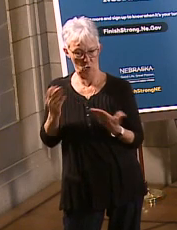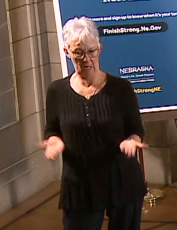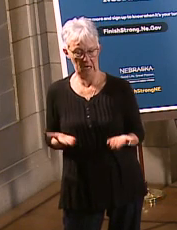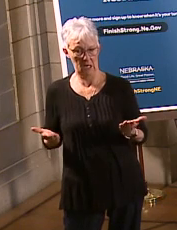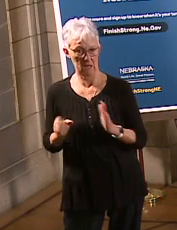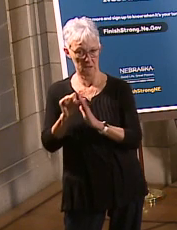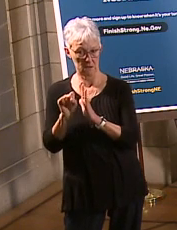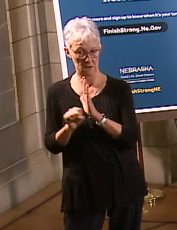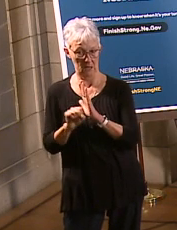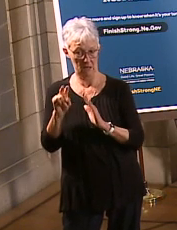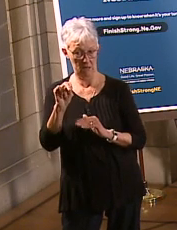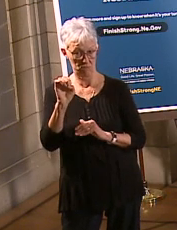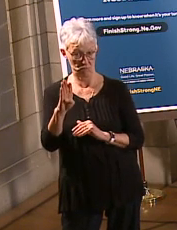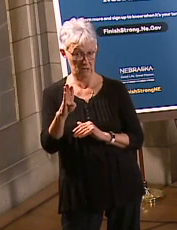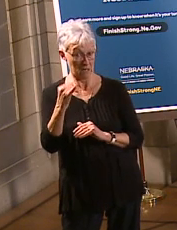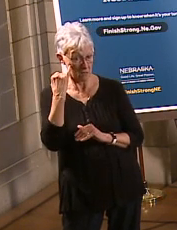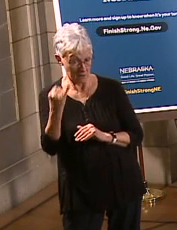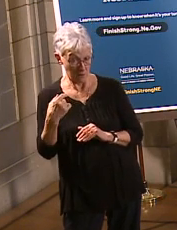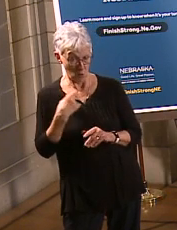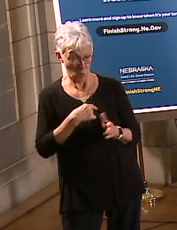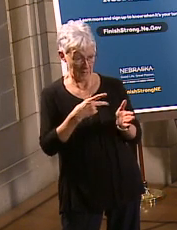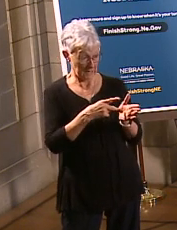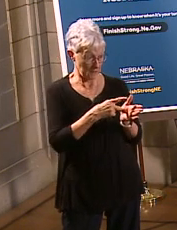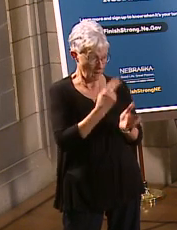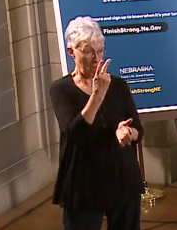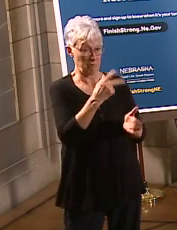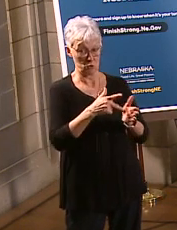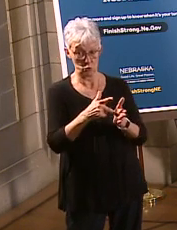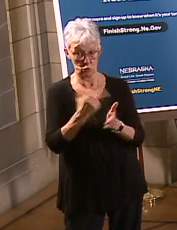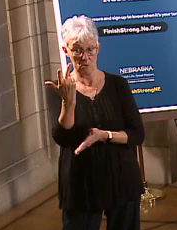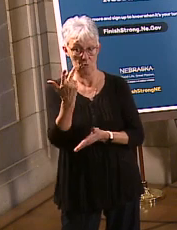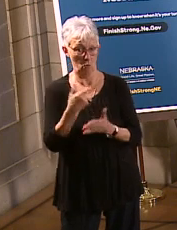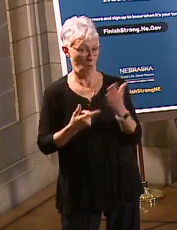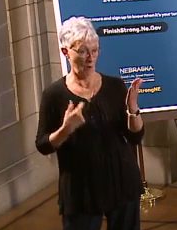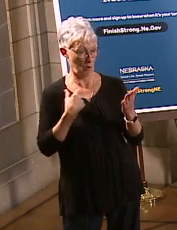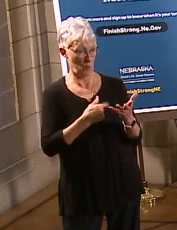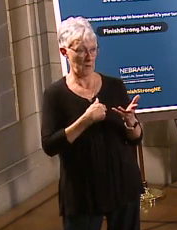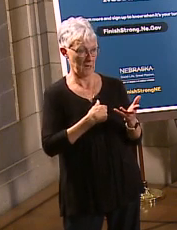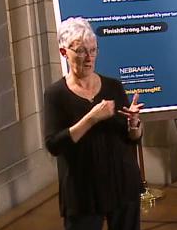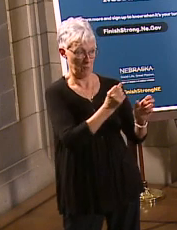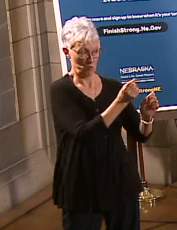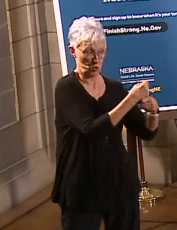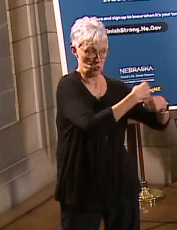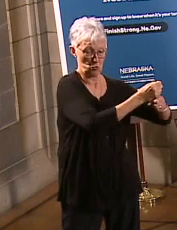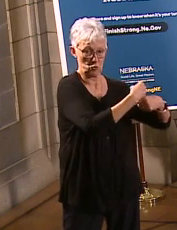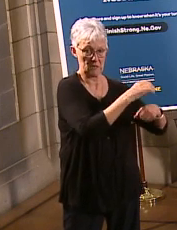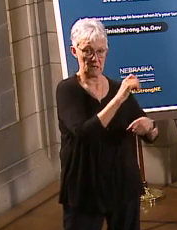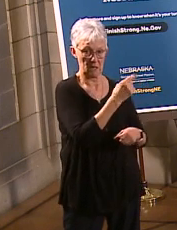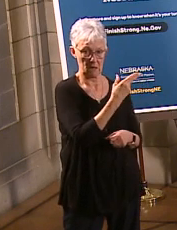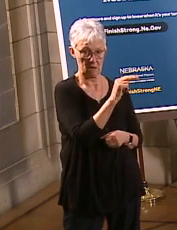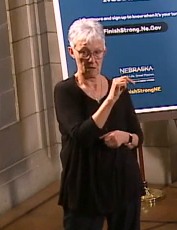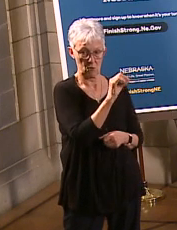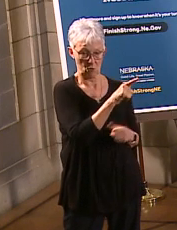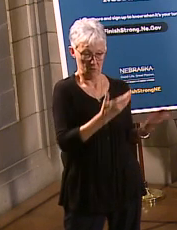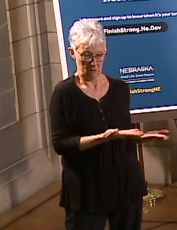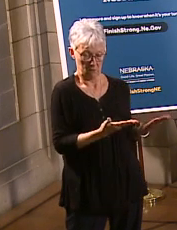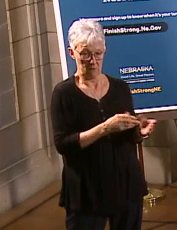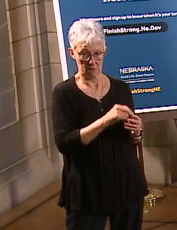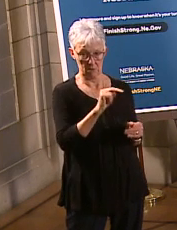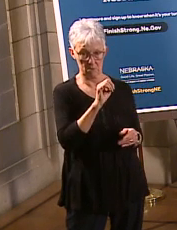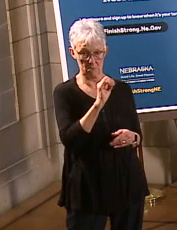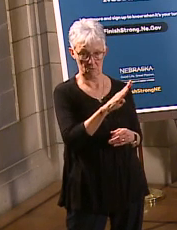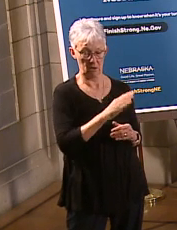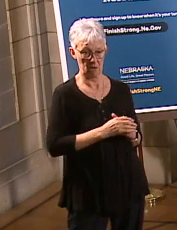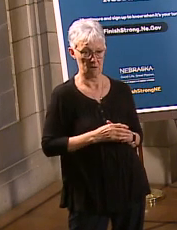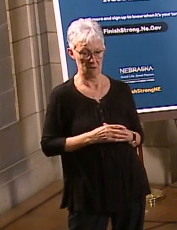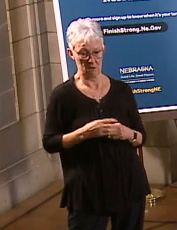we produce here in the state of Nebraska. We have the capability here in Nebraska producing 2.6 billion gallons. The past